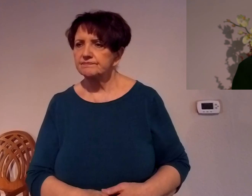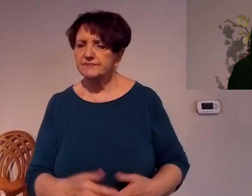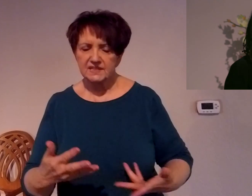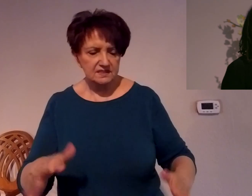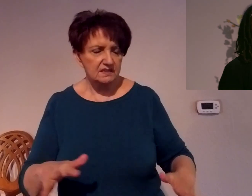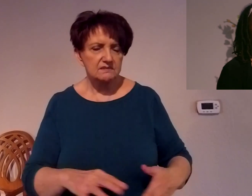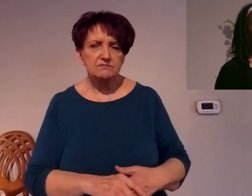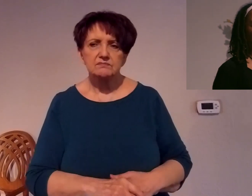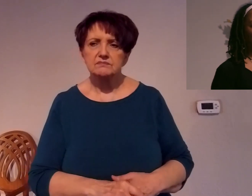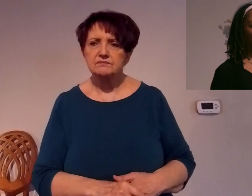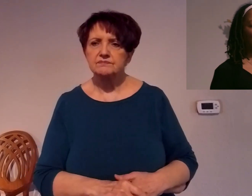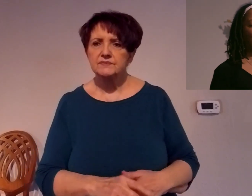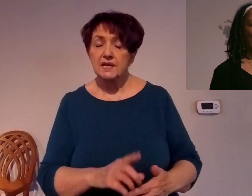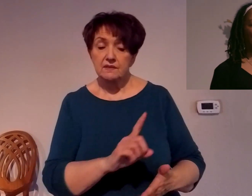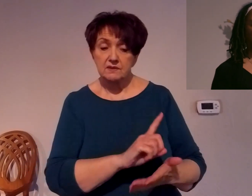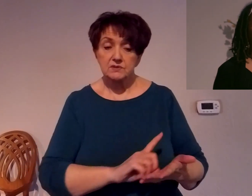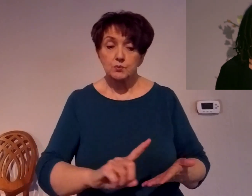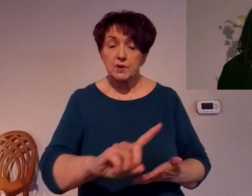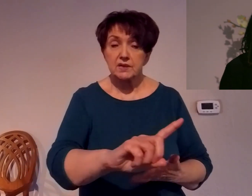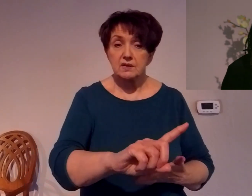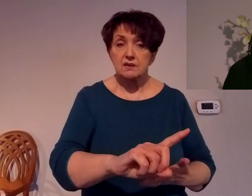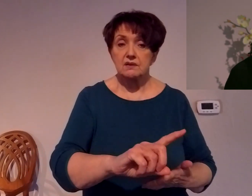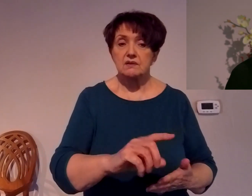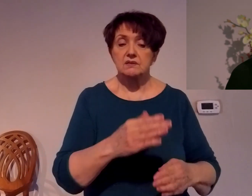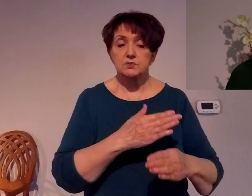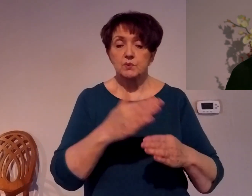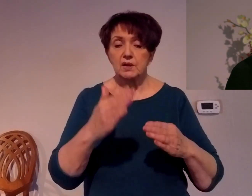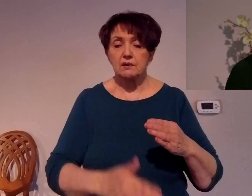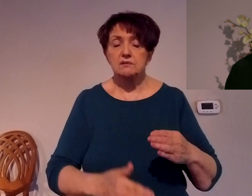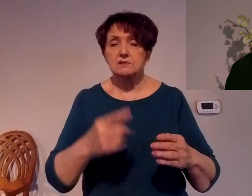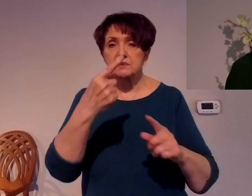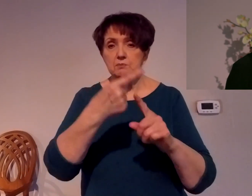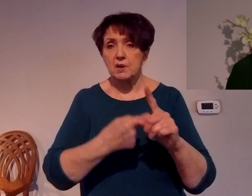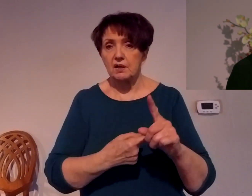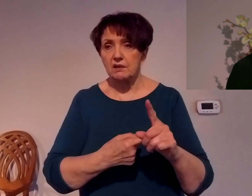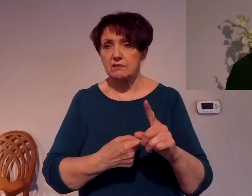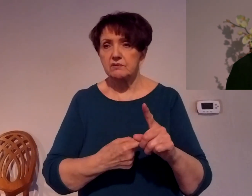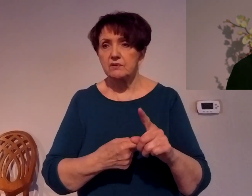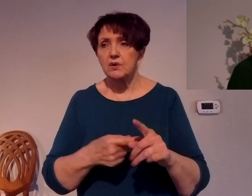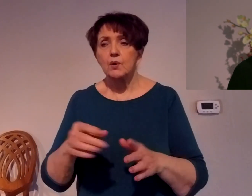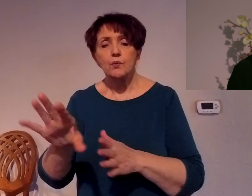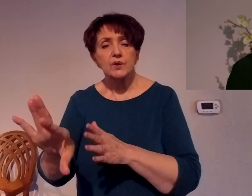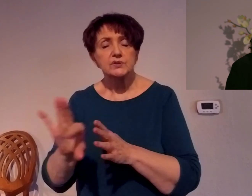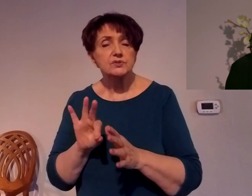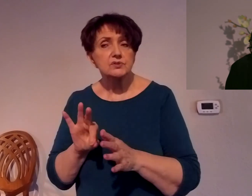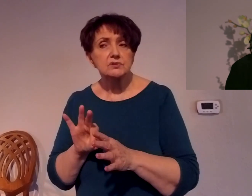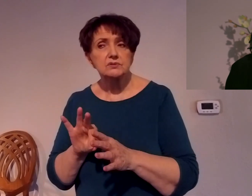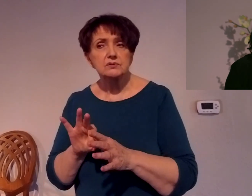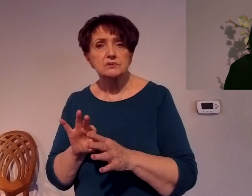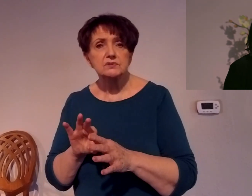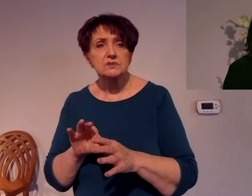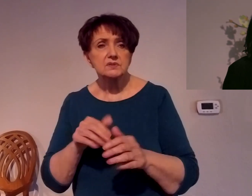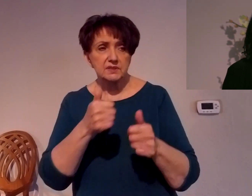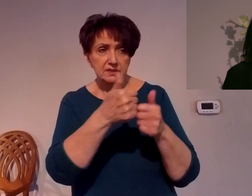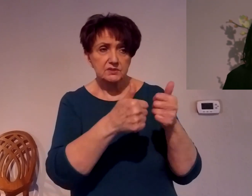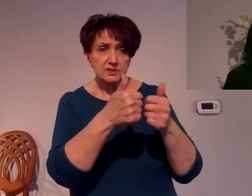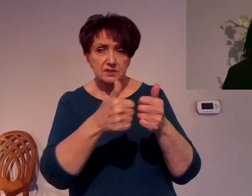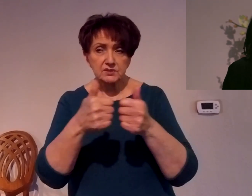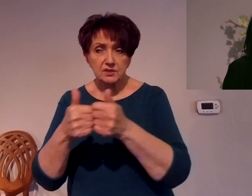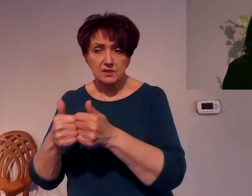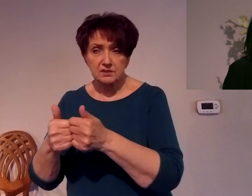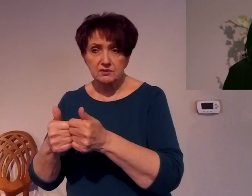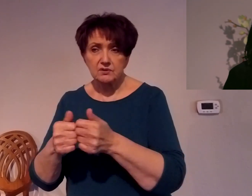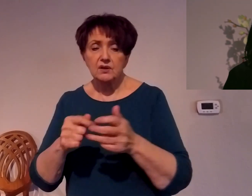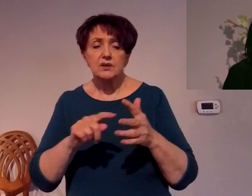But this week, as we close out this month, we choose, each one of us, to